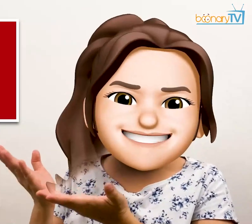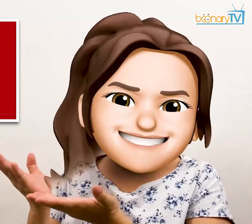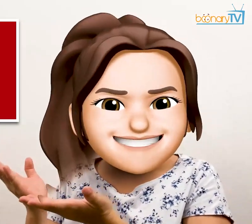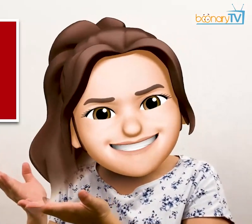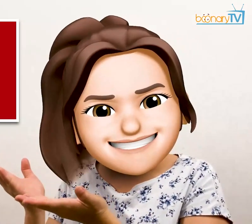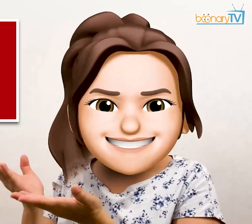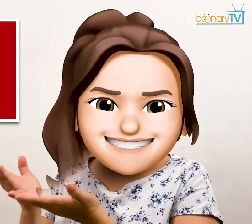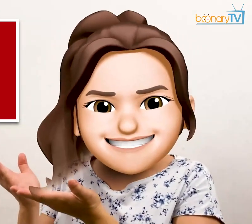And the llevidept is very different from the outside of. So, we're